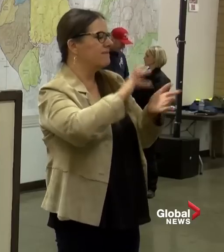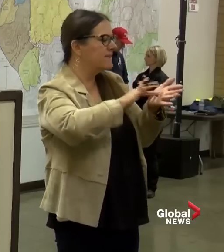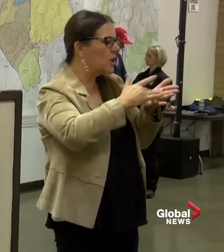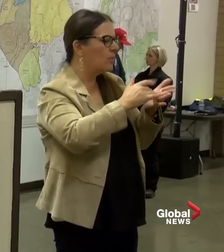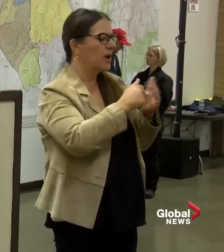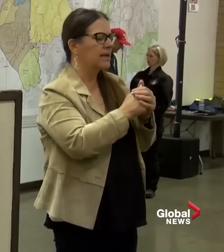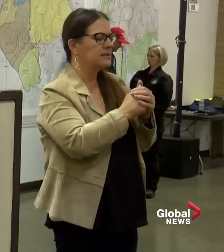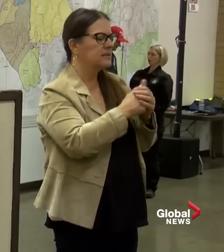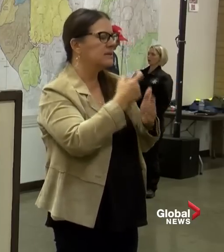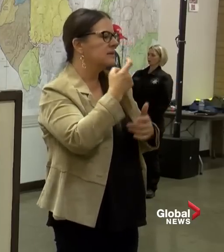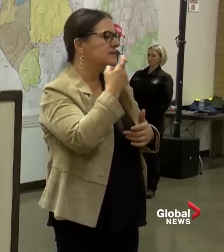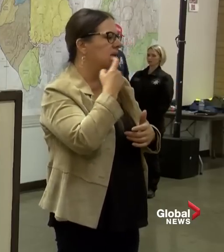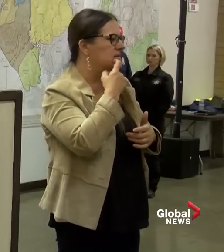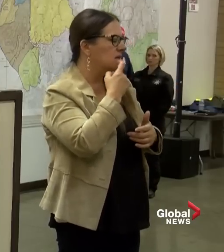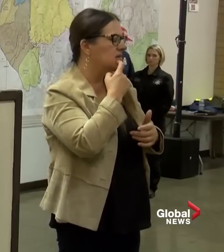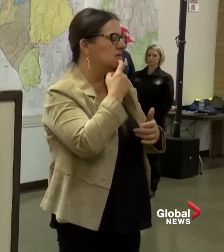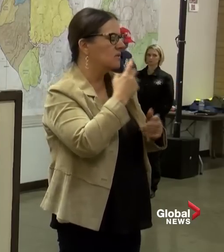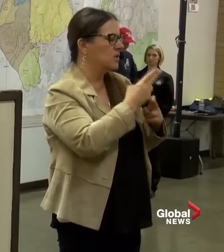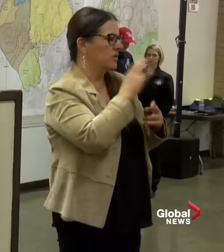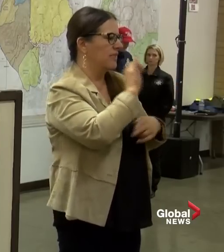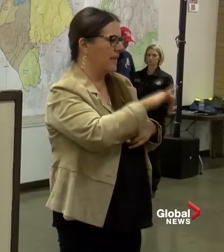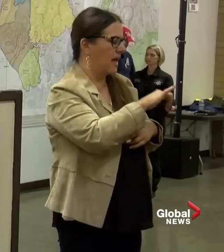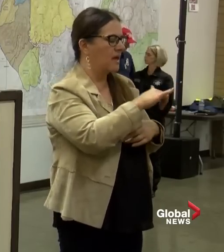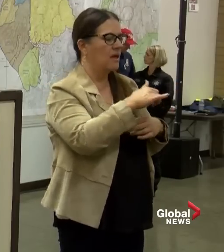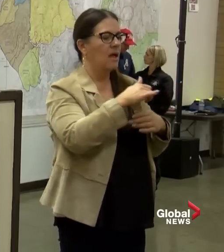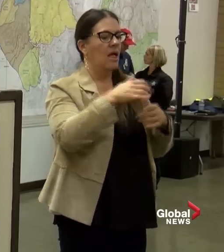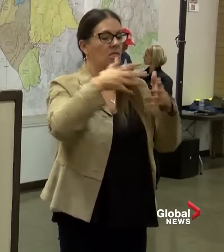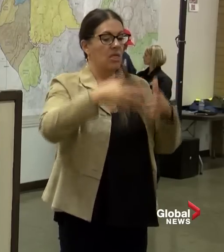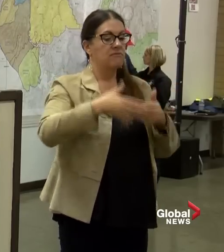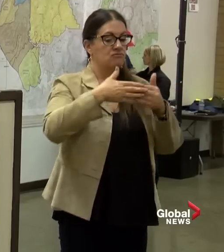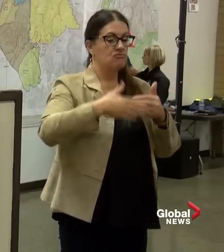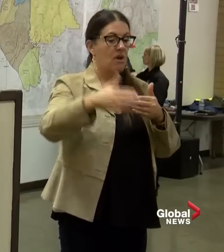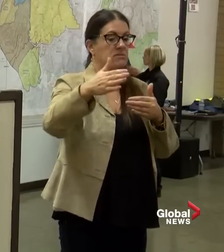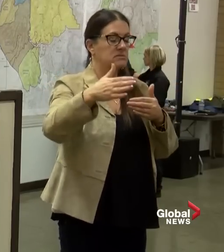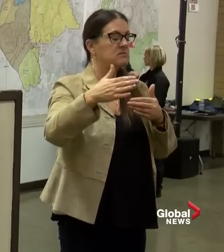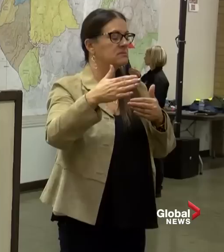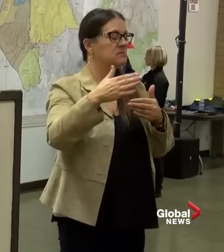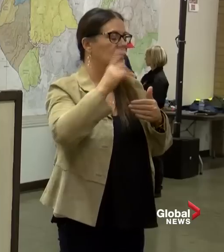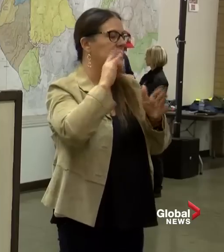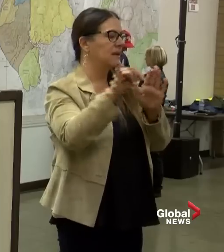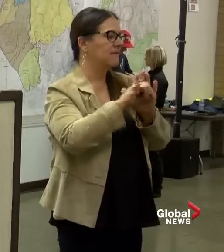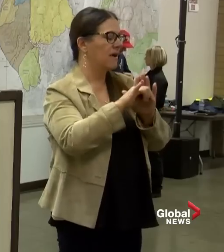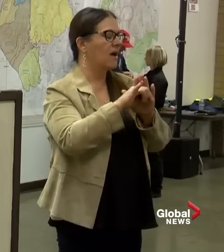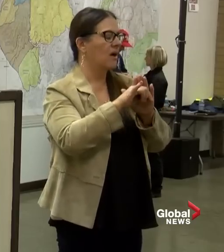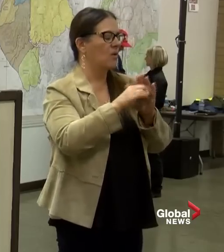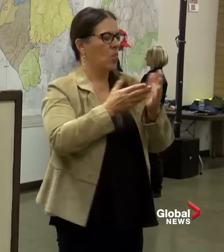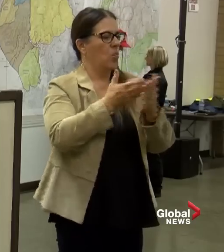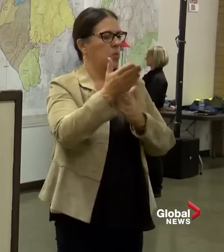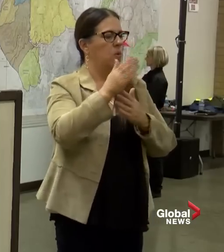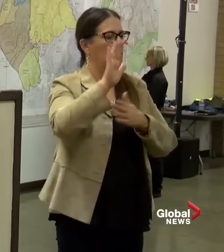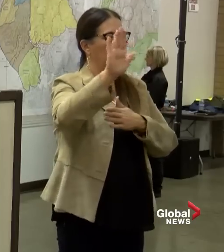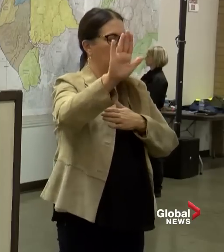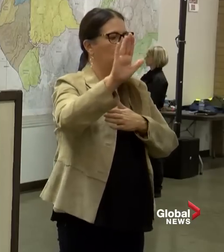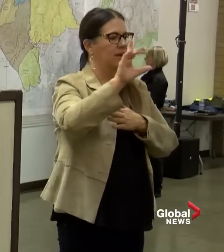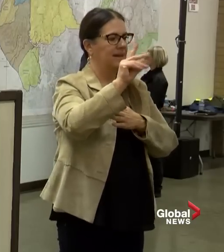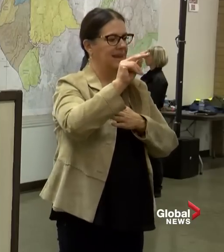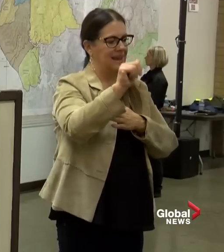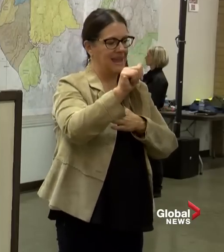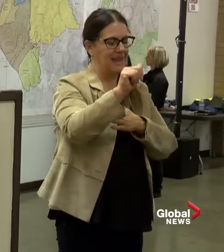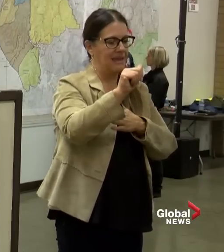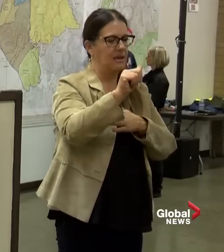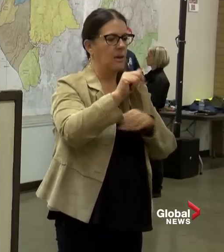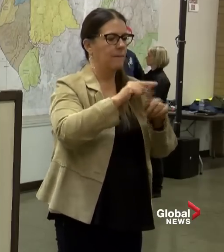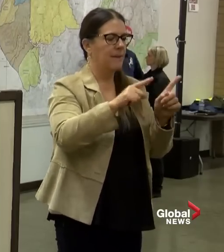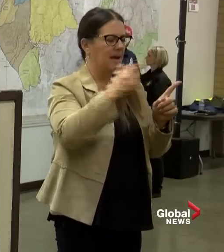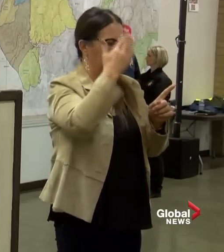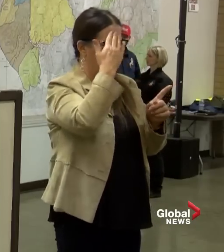fingerprints, dental records, things of that nature. The remainder that we've identified that are with DNA. I don't have that specific number off the